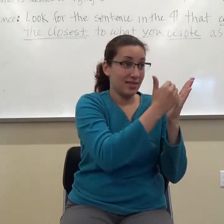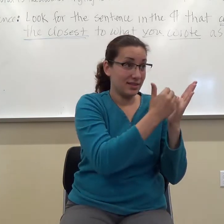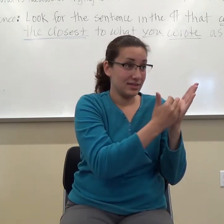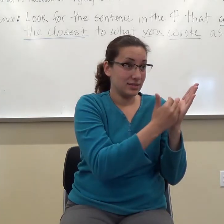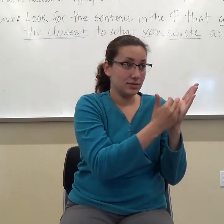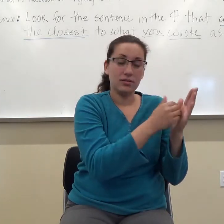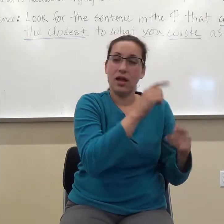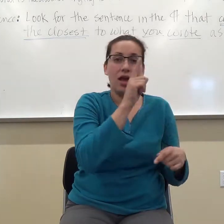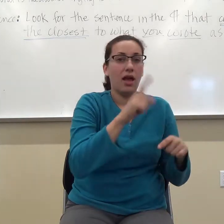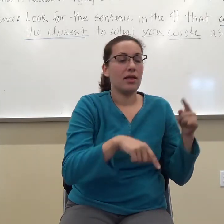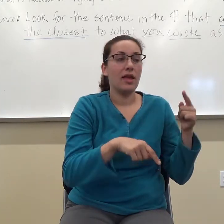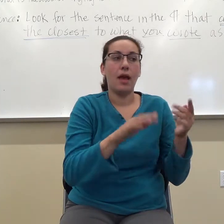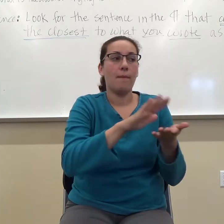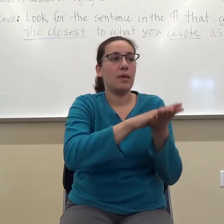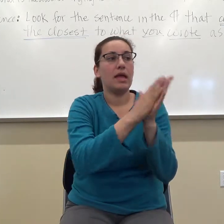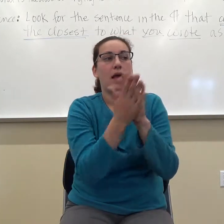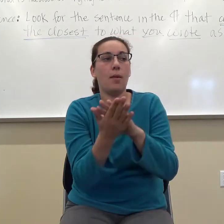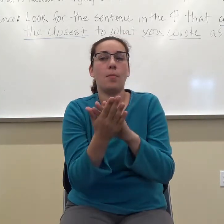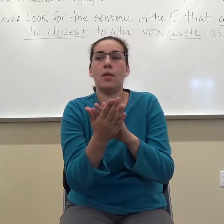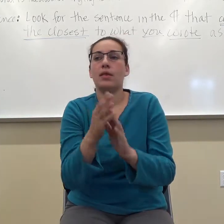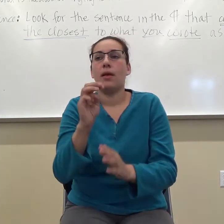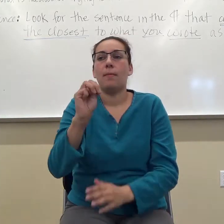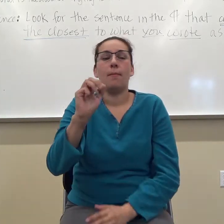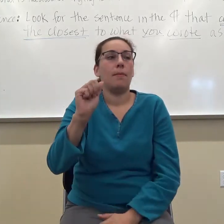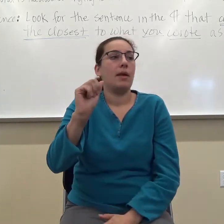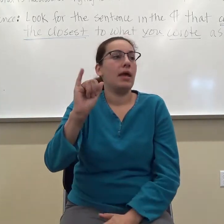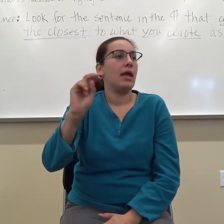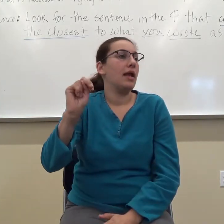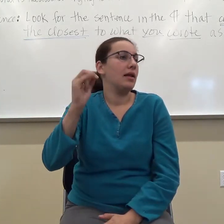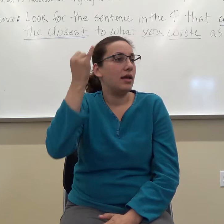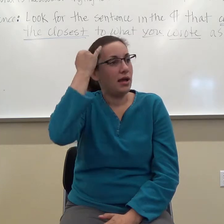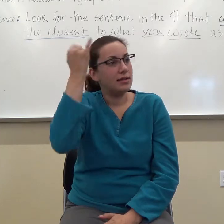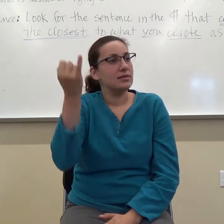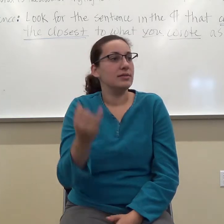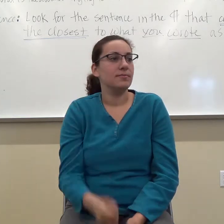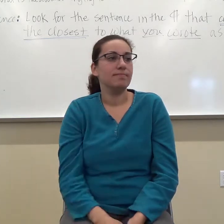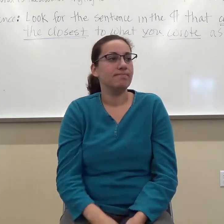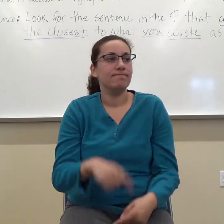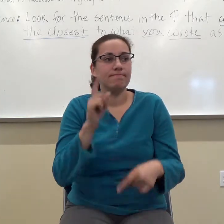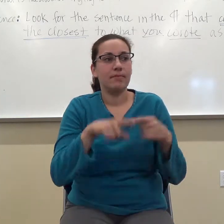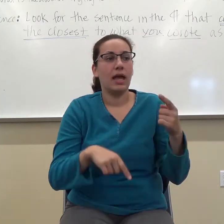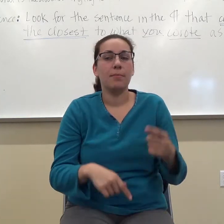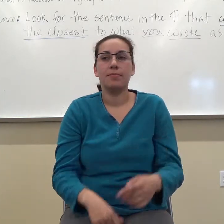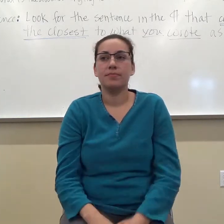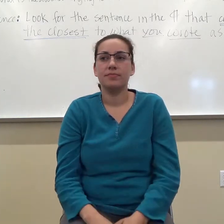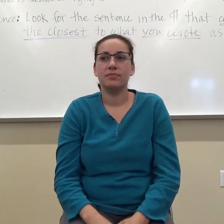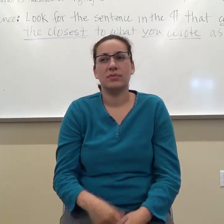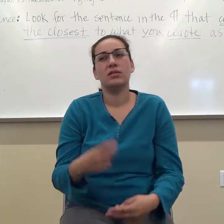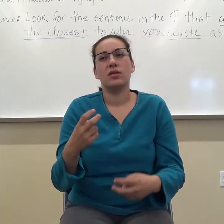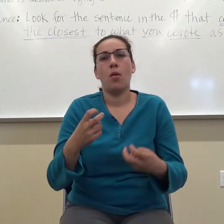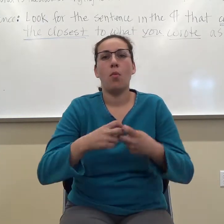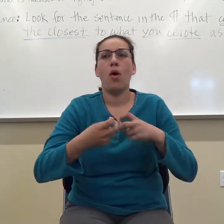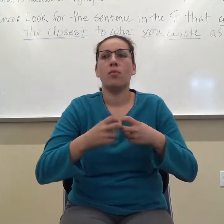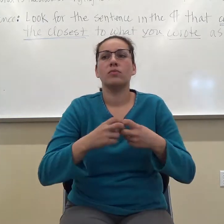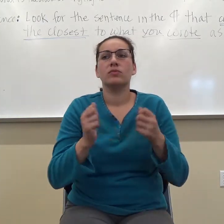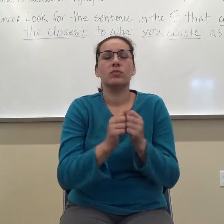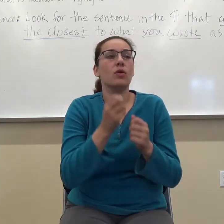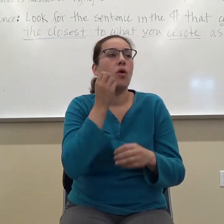the first biggest problem people are having with that homework I just handed back is this. The